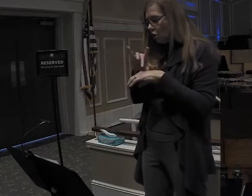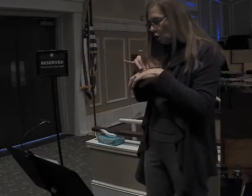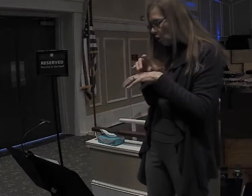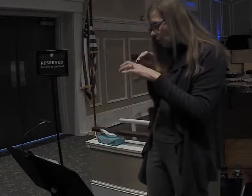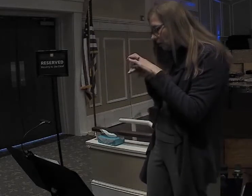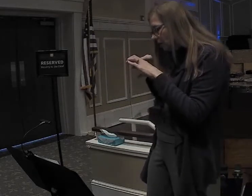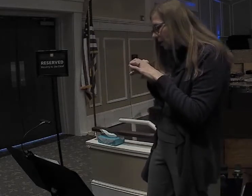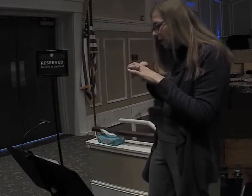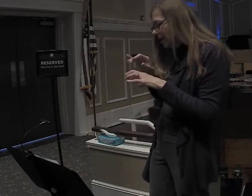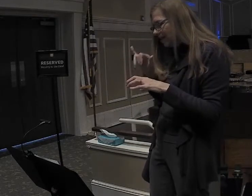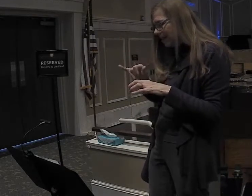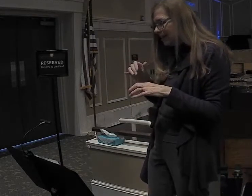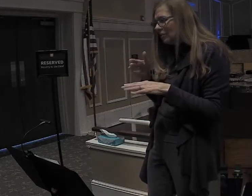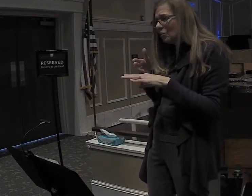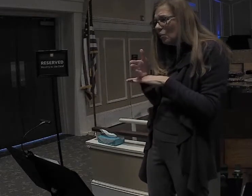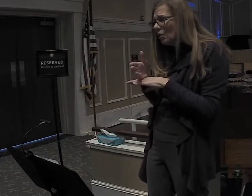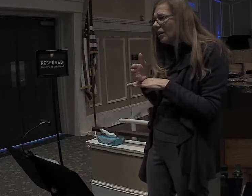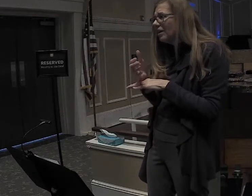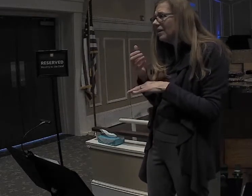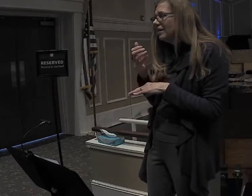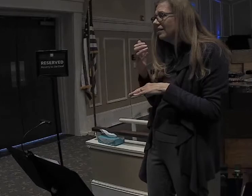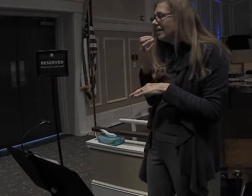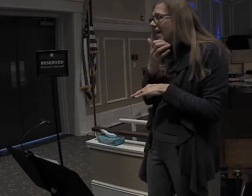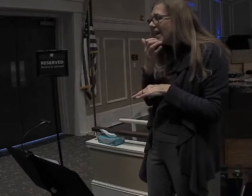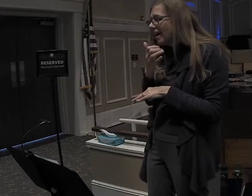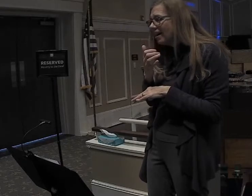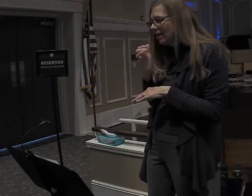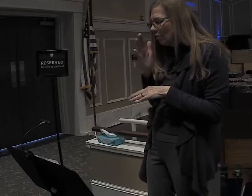day it'll be burnt up?